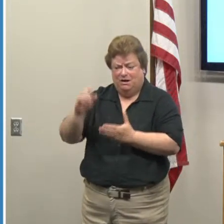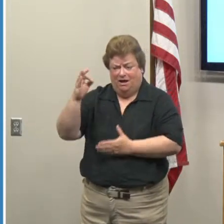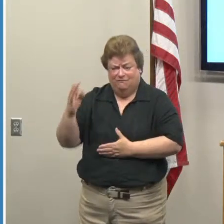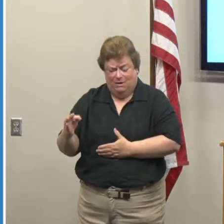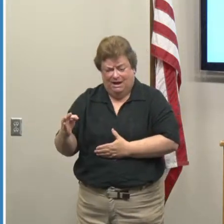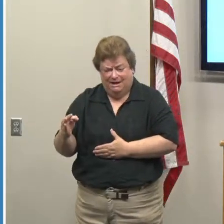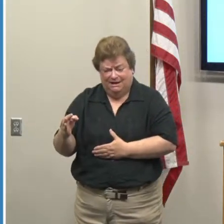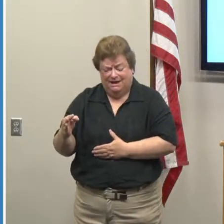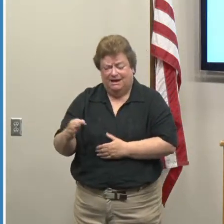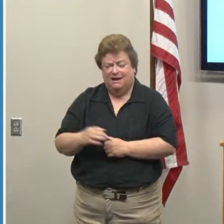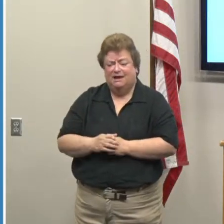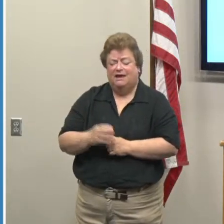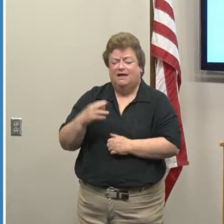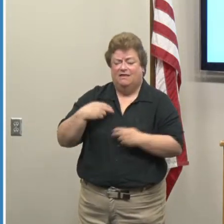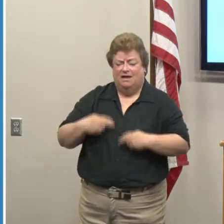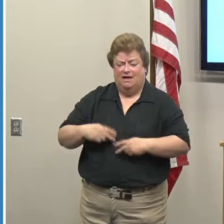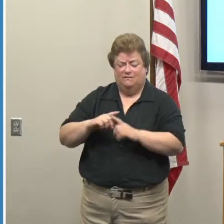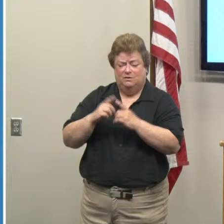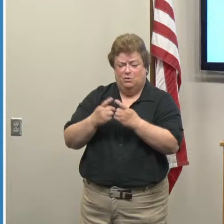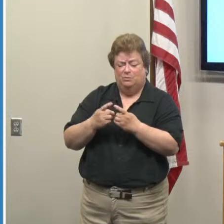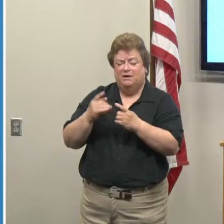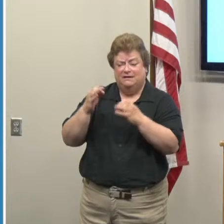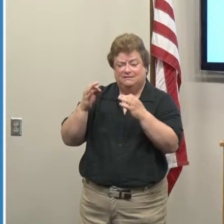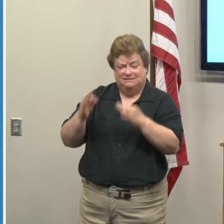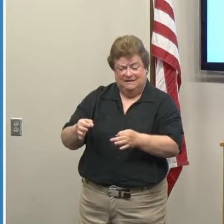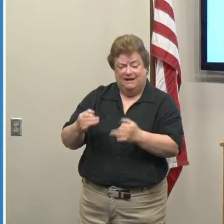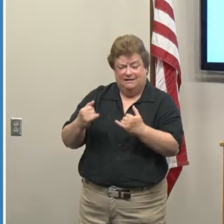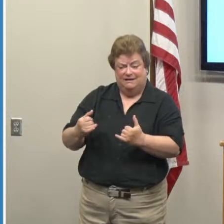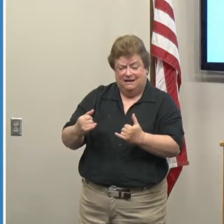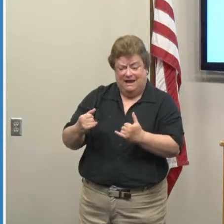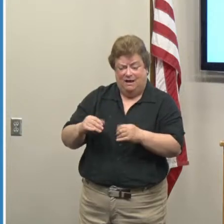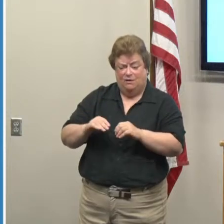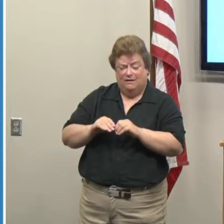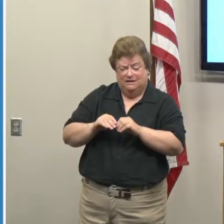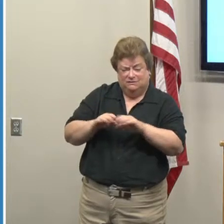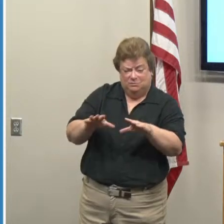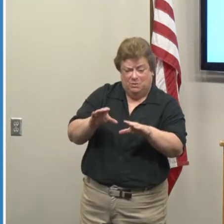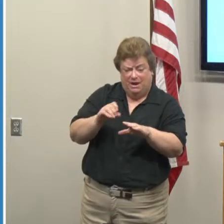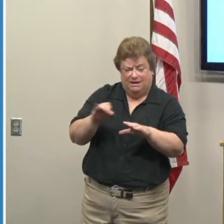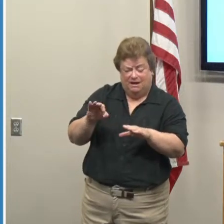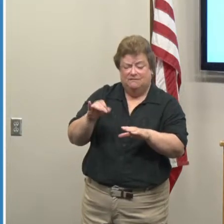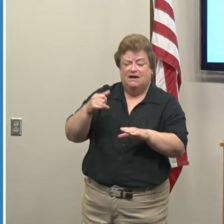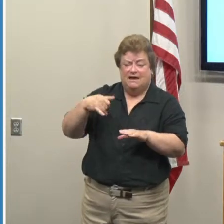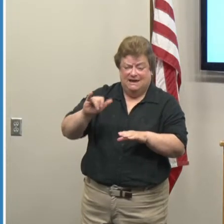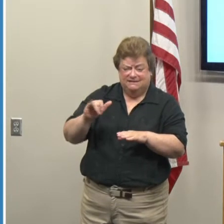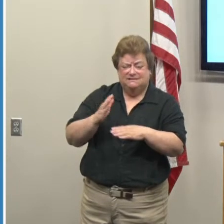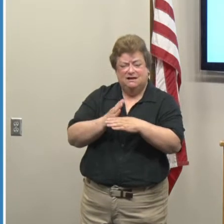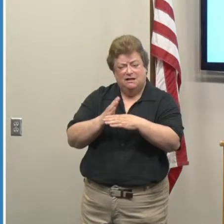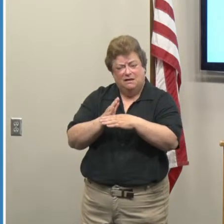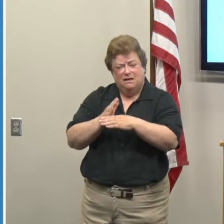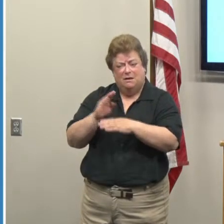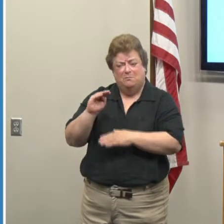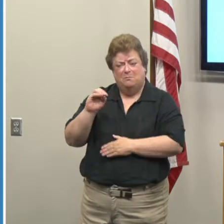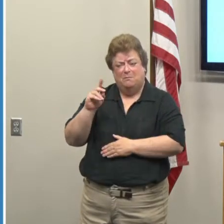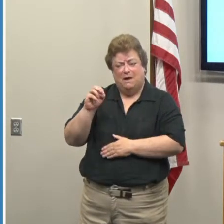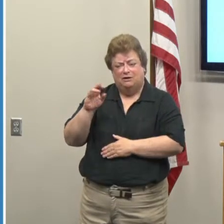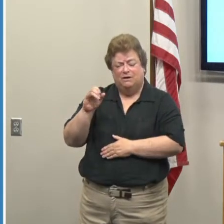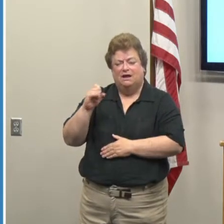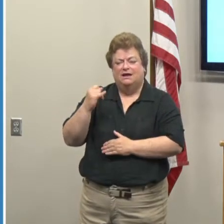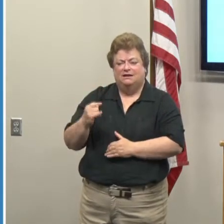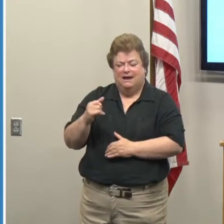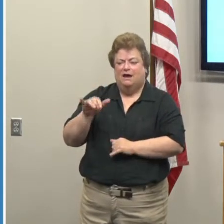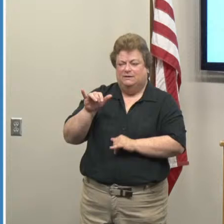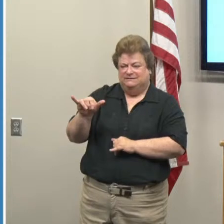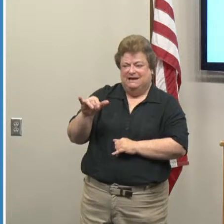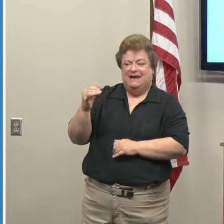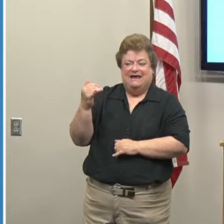and the health department team has determined that the risk of spread of COVID-19 in our community remains moderate, so the COVID-19 risk dial will stay